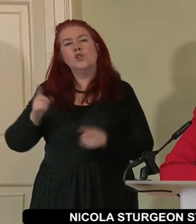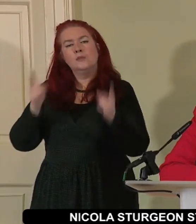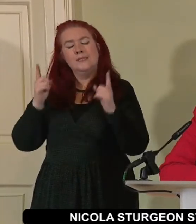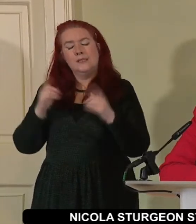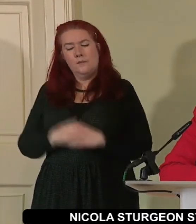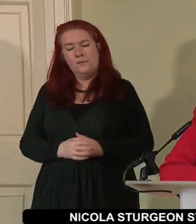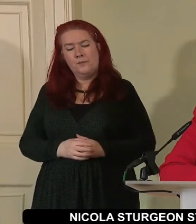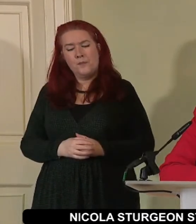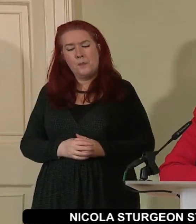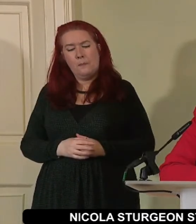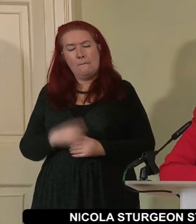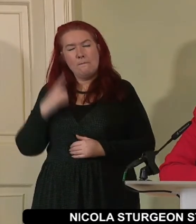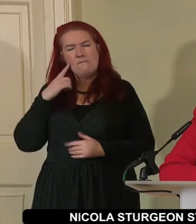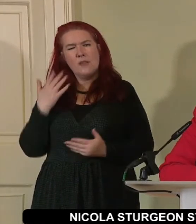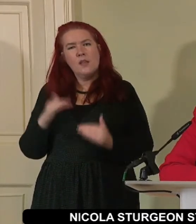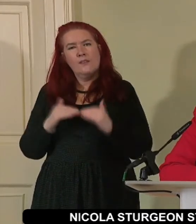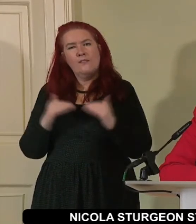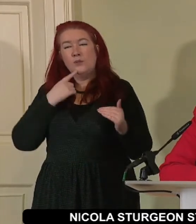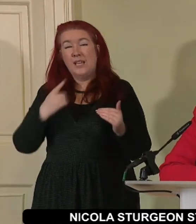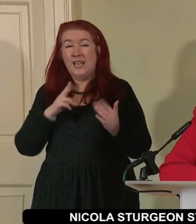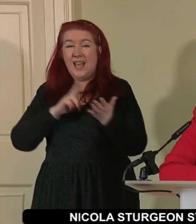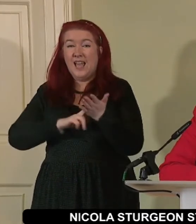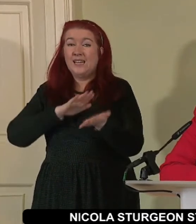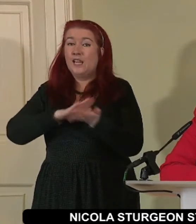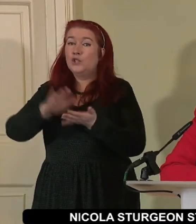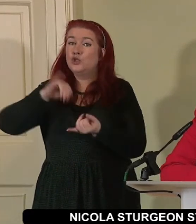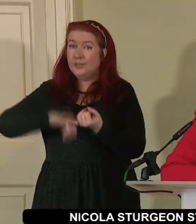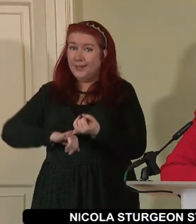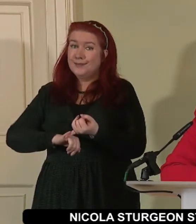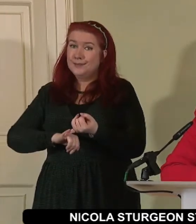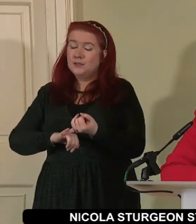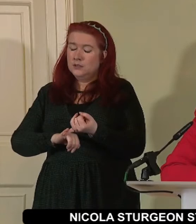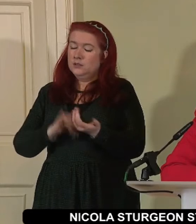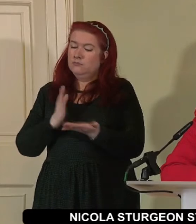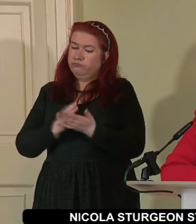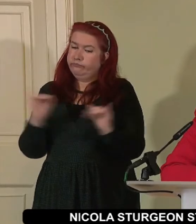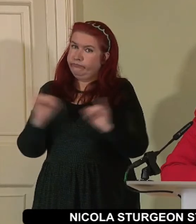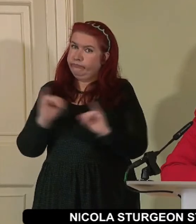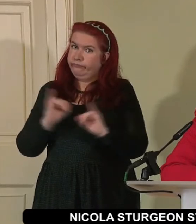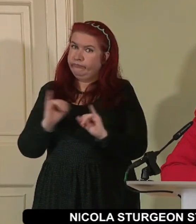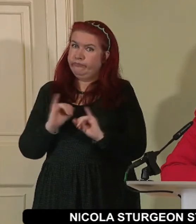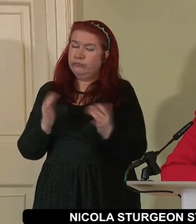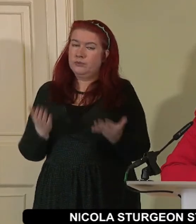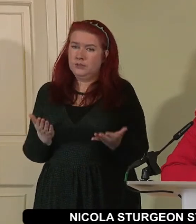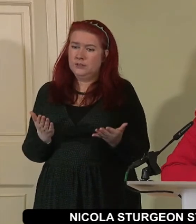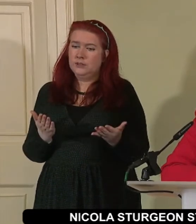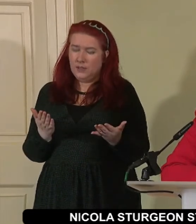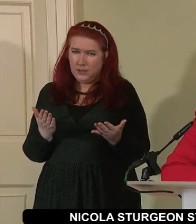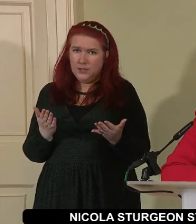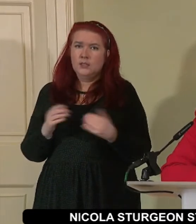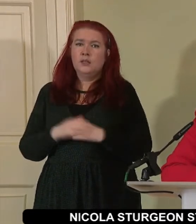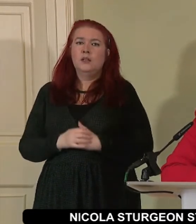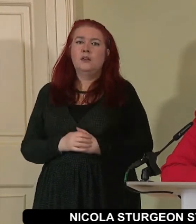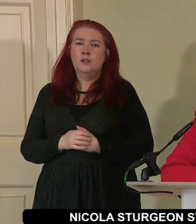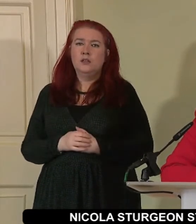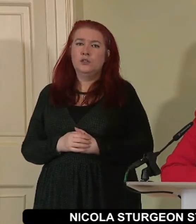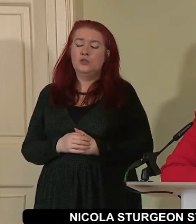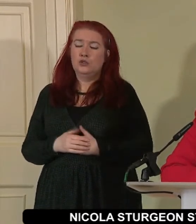it's fair to say that the NHS is in a really serious situation. the attainment gap between rich and poor pupils,